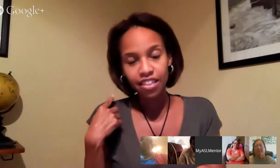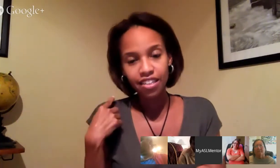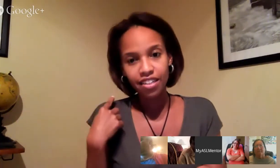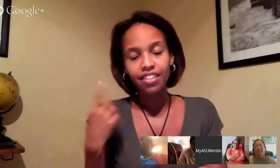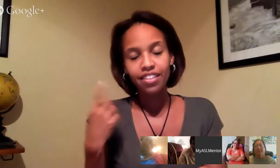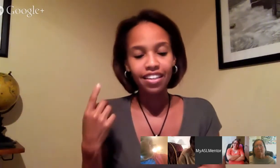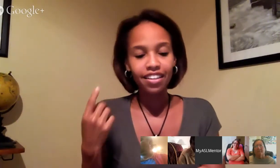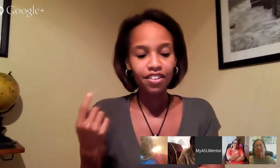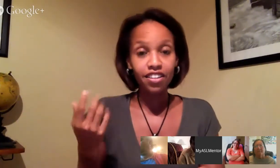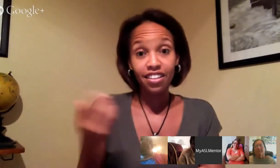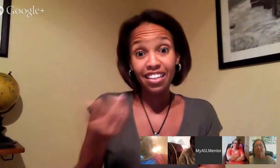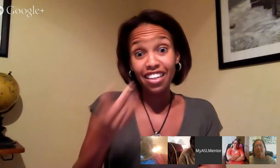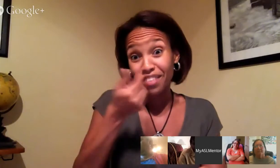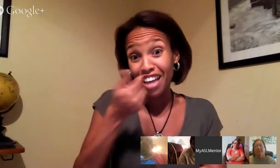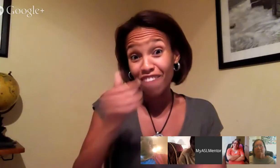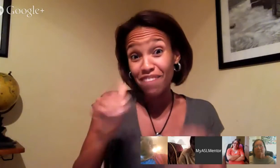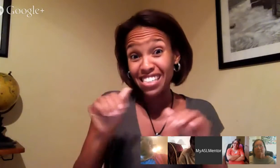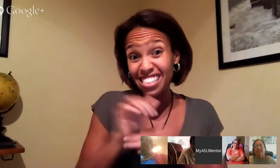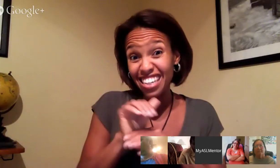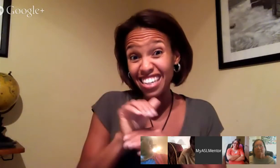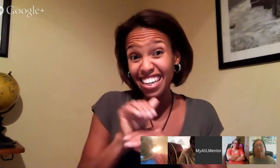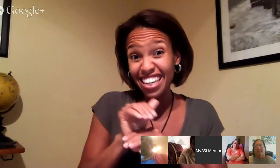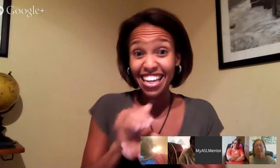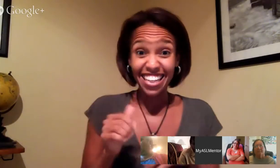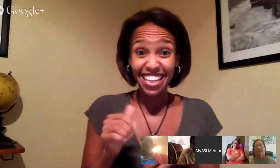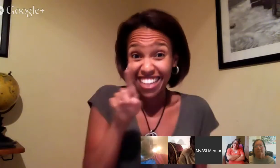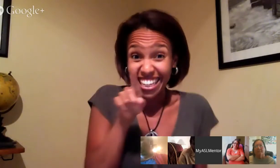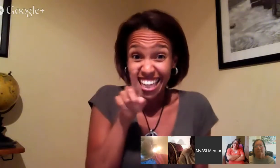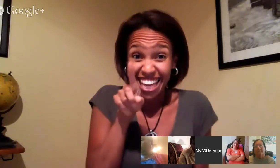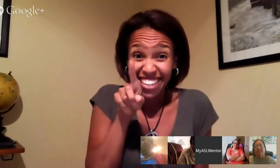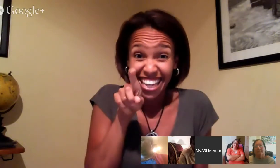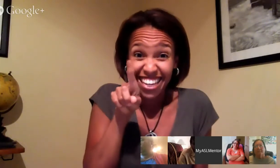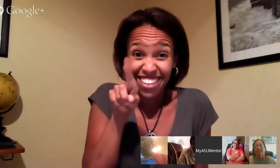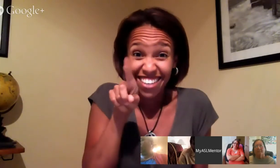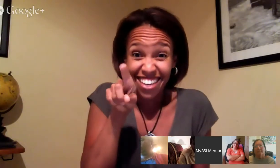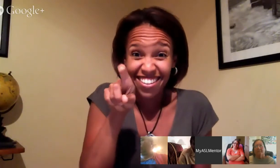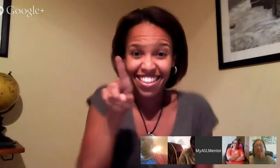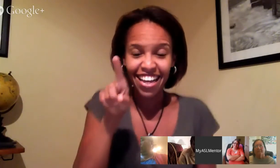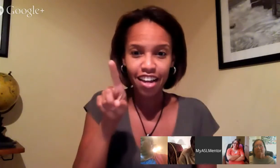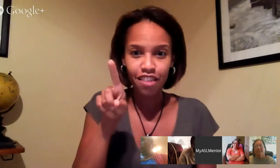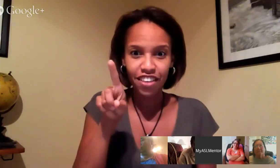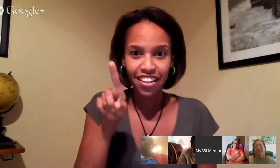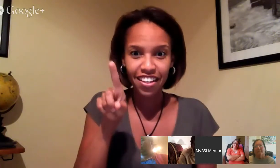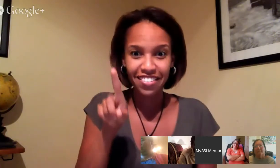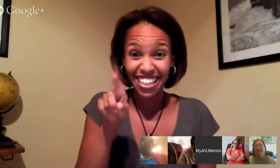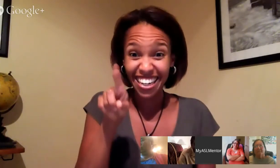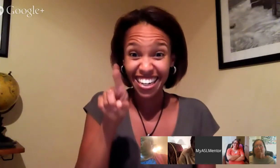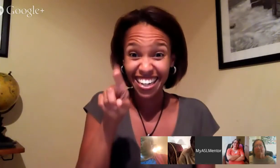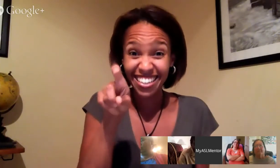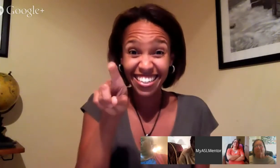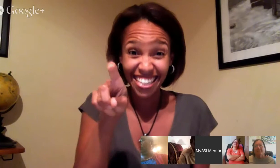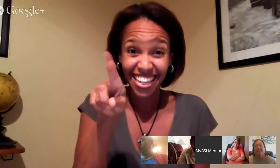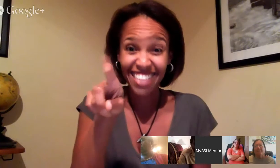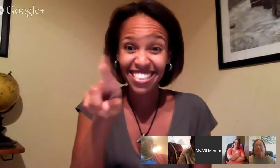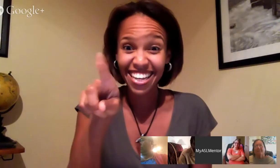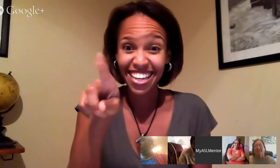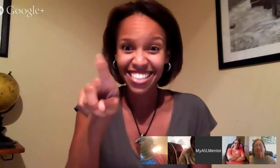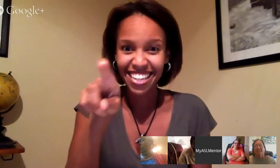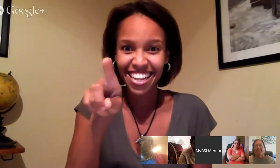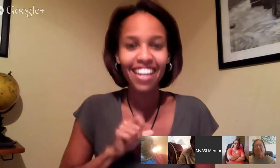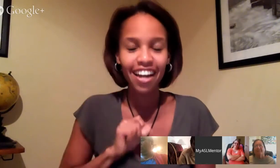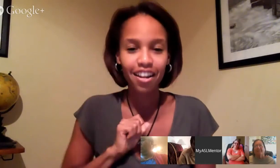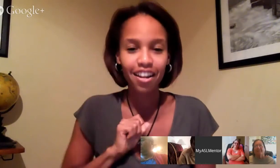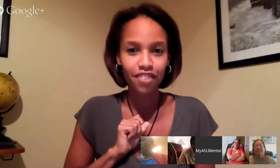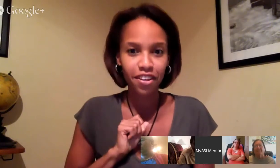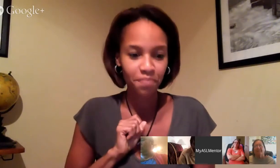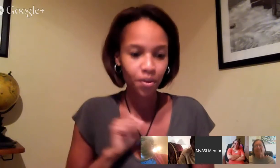me, can we have pizza tonight? And like it can be like, can we? That kind of feeling. Like, say yes,